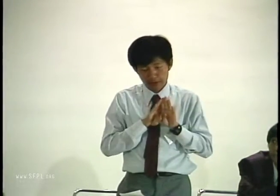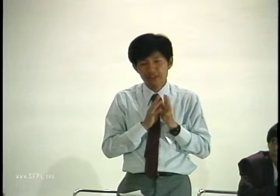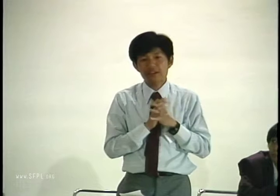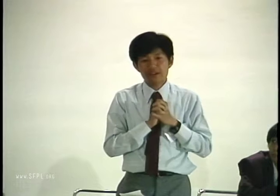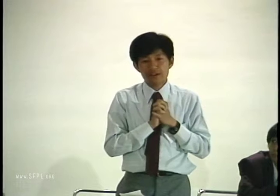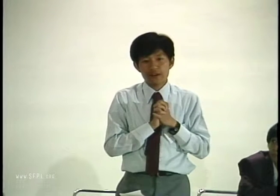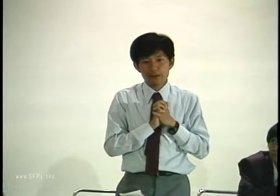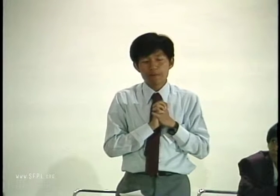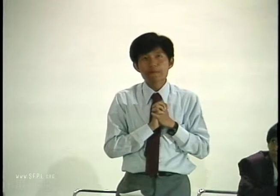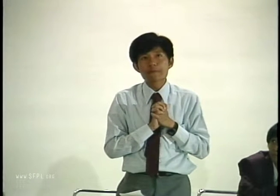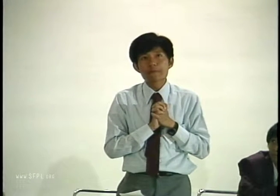And as I close,